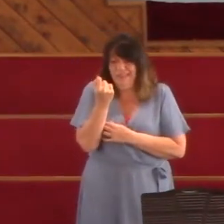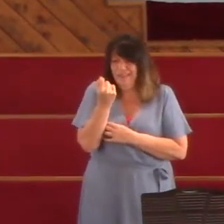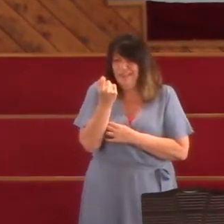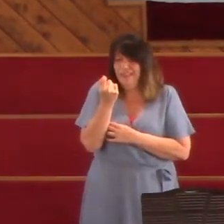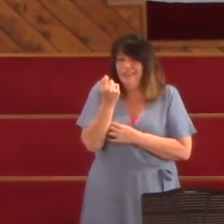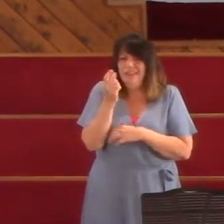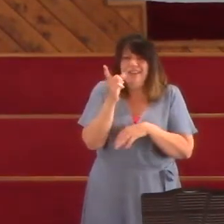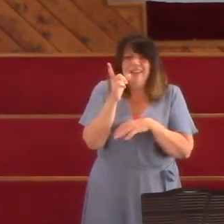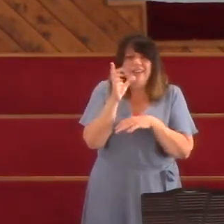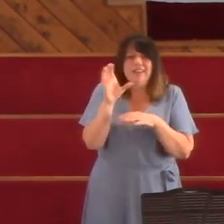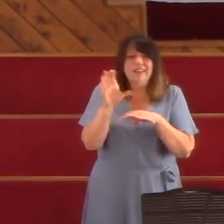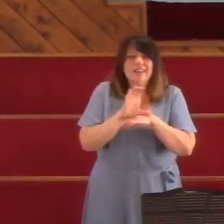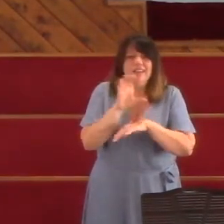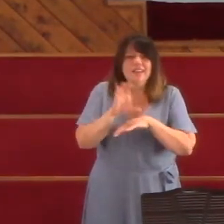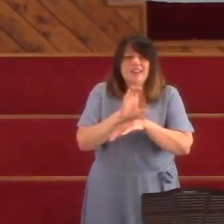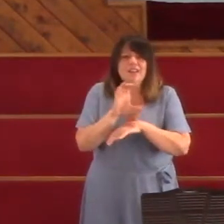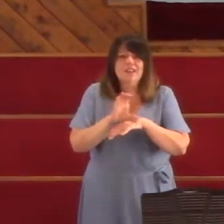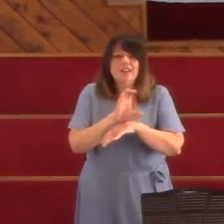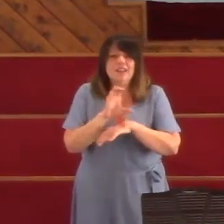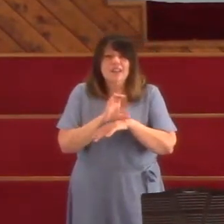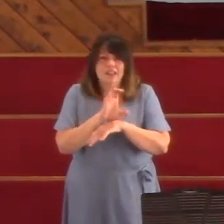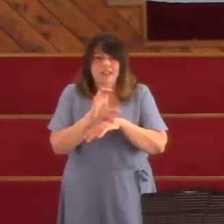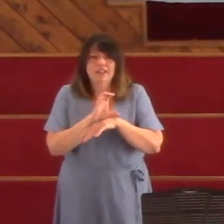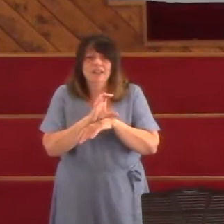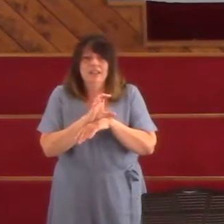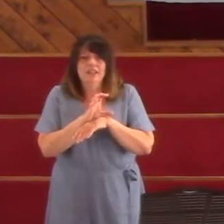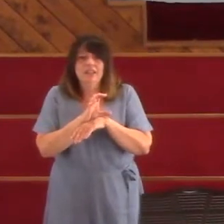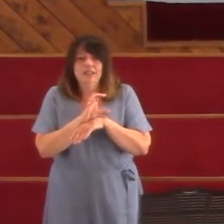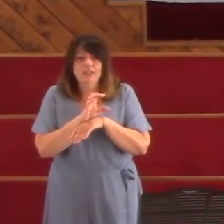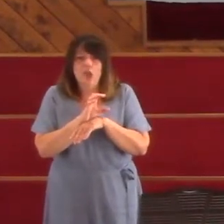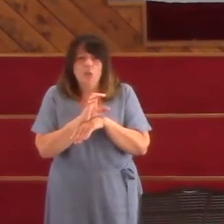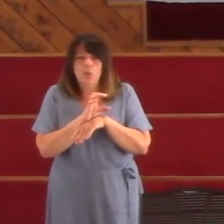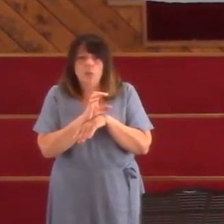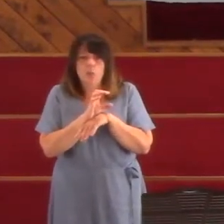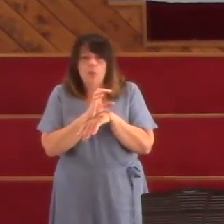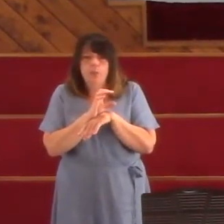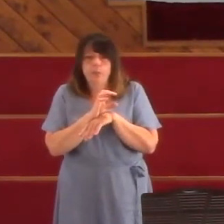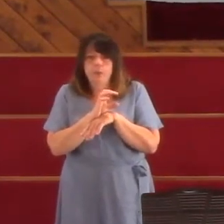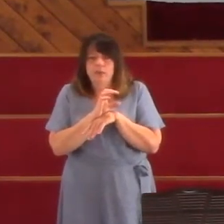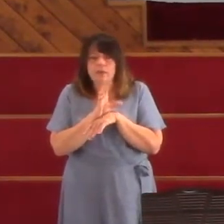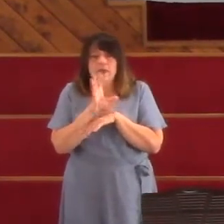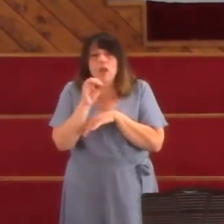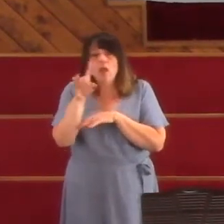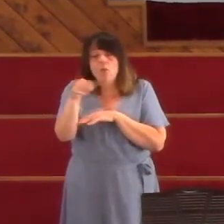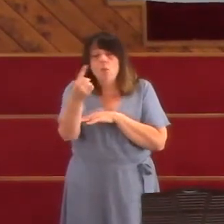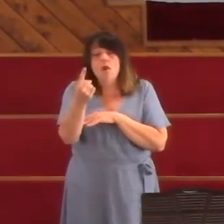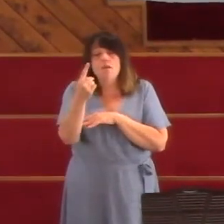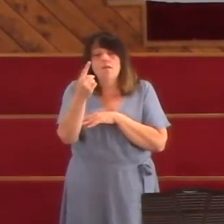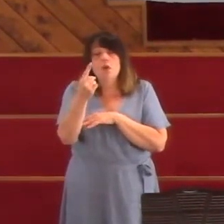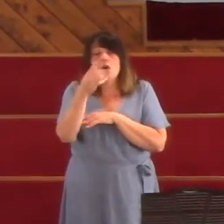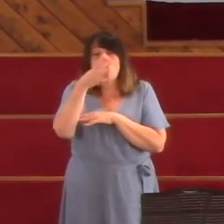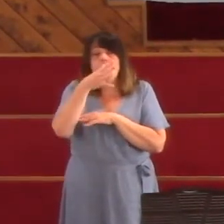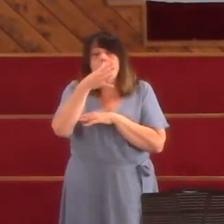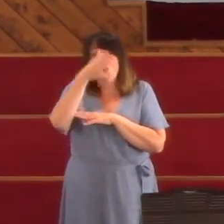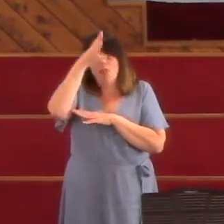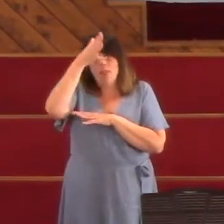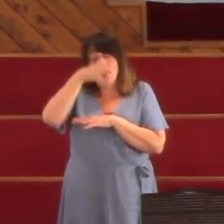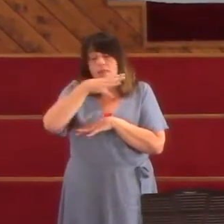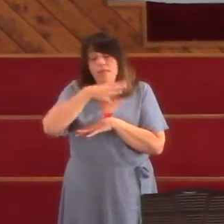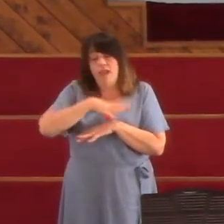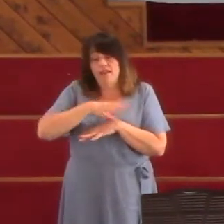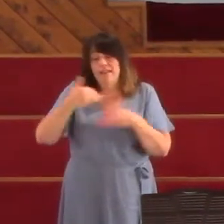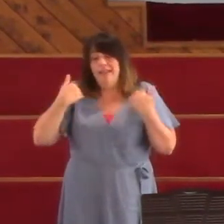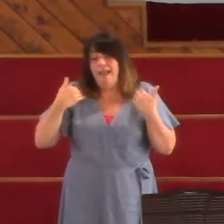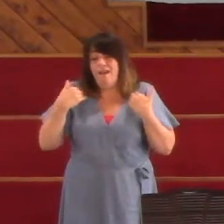or anything about it. But I do know one thing. That one of our ladies had a cousin and